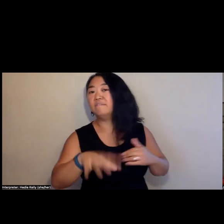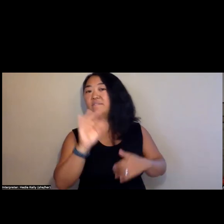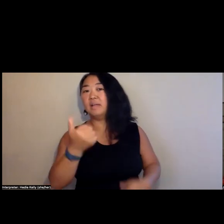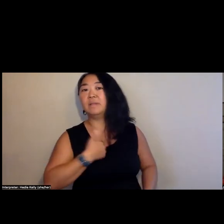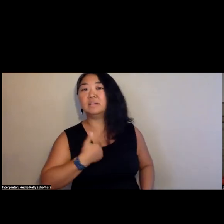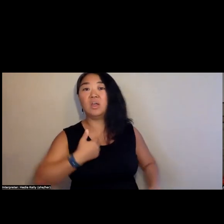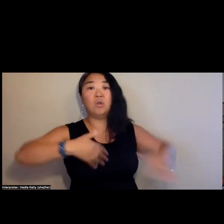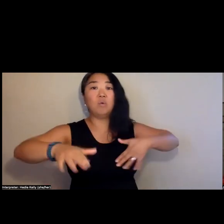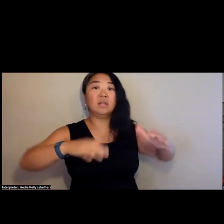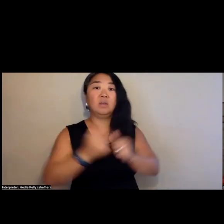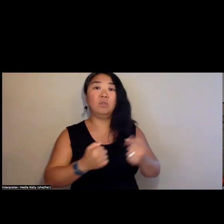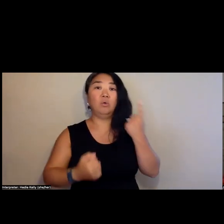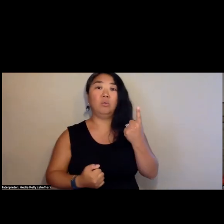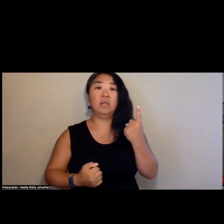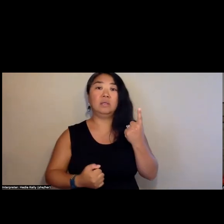with one single human,